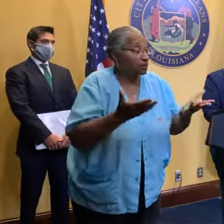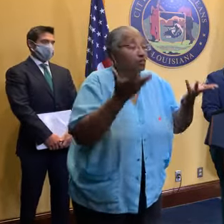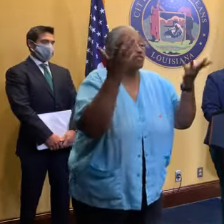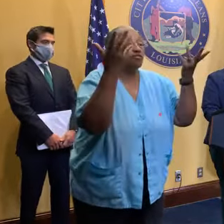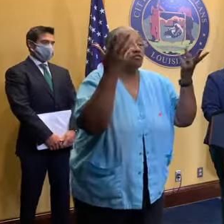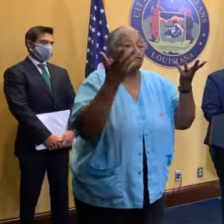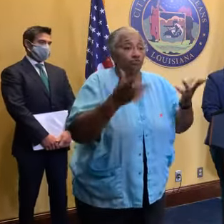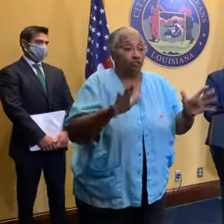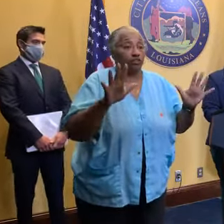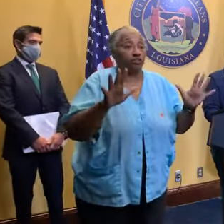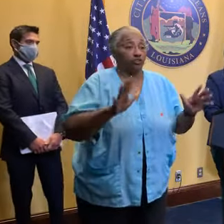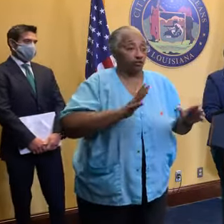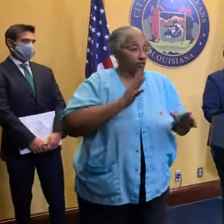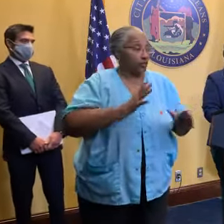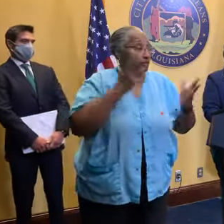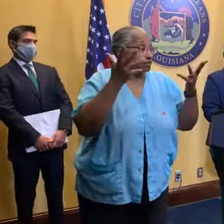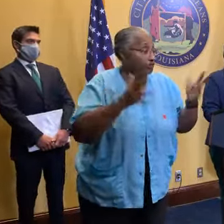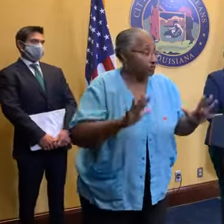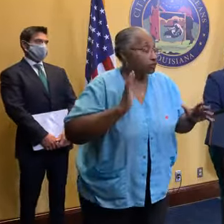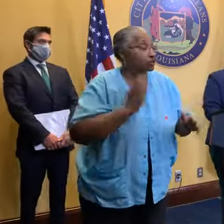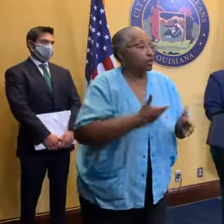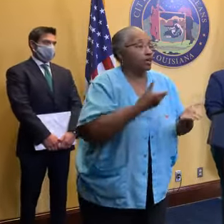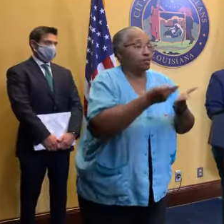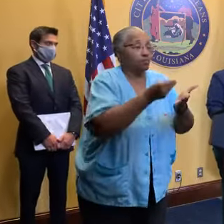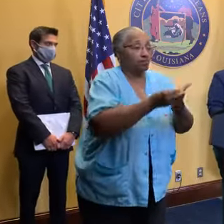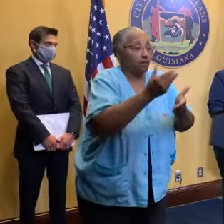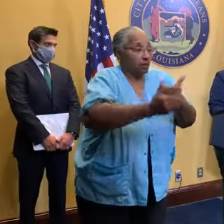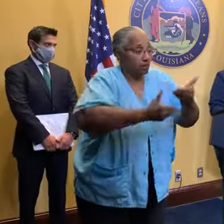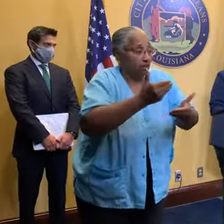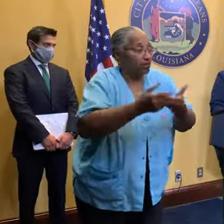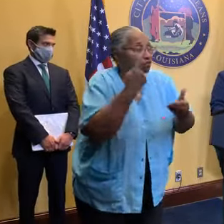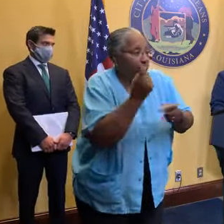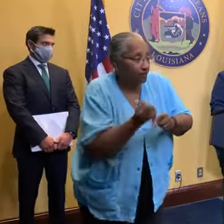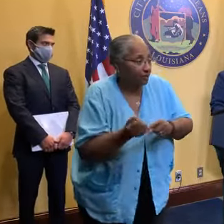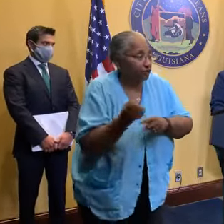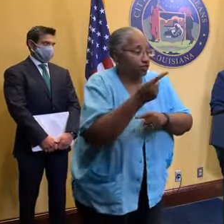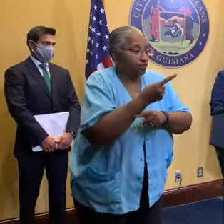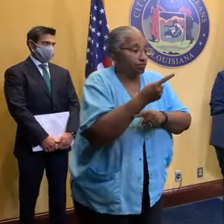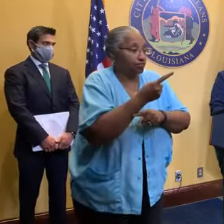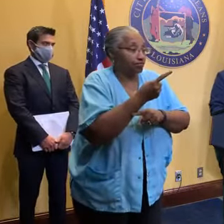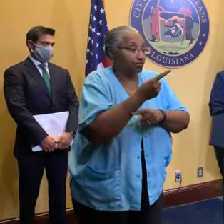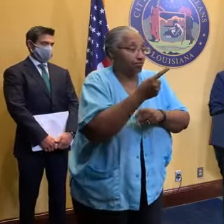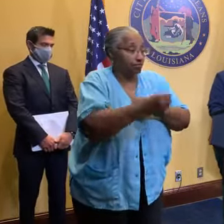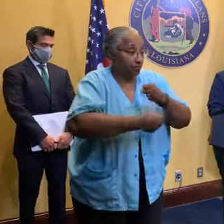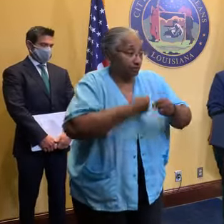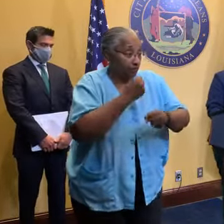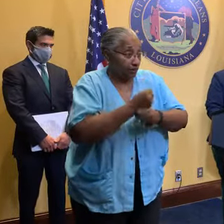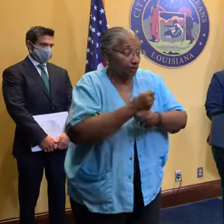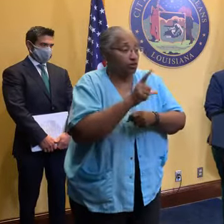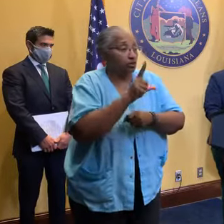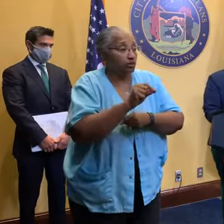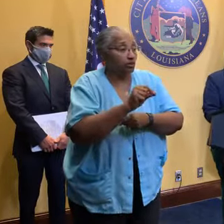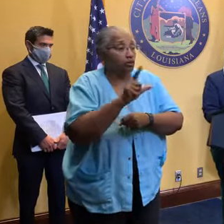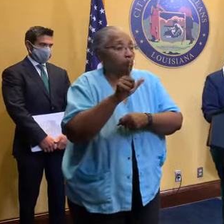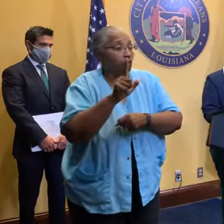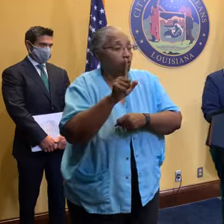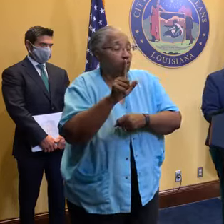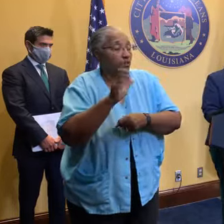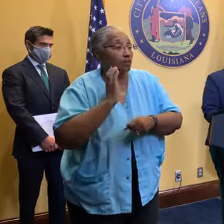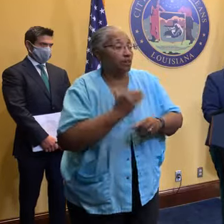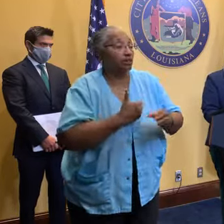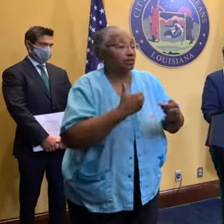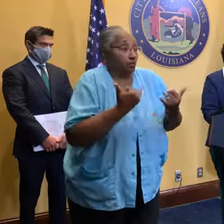completed officially our budget process for next year, that year of 2021. Our City